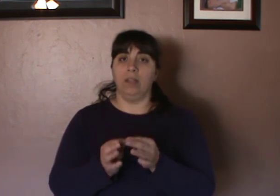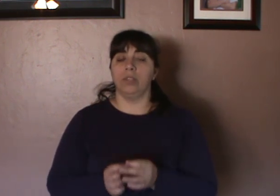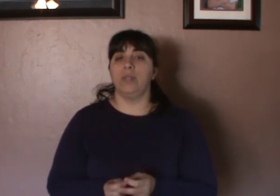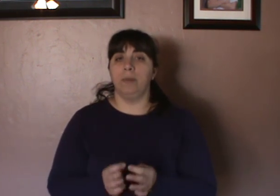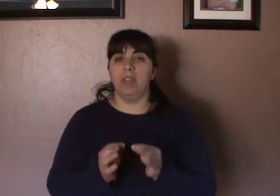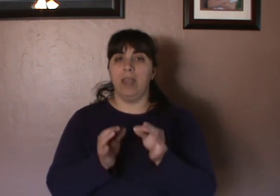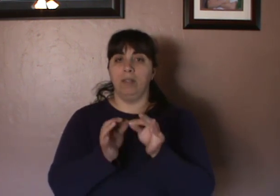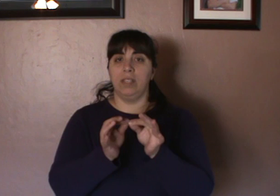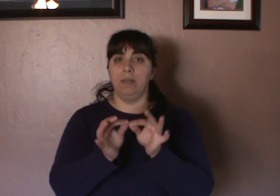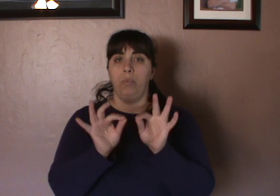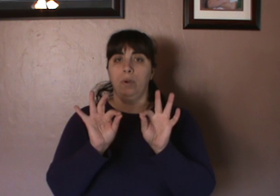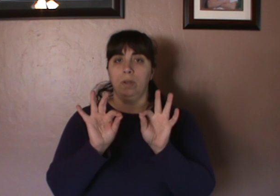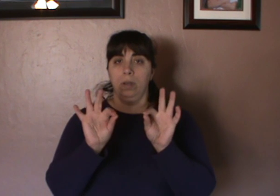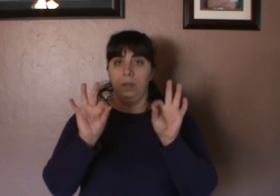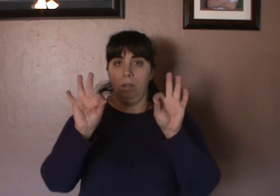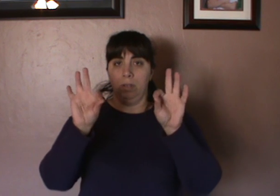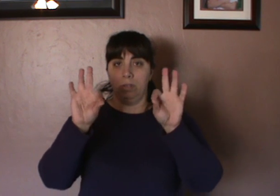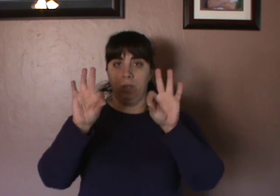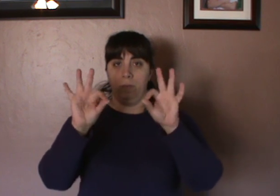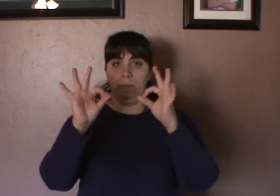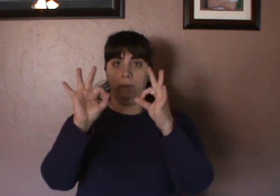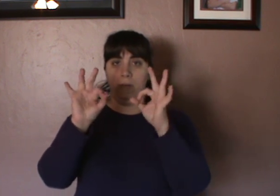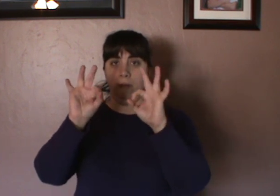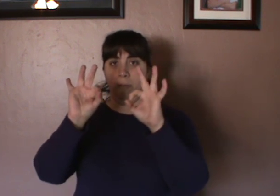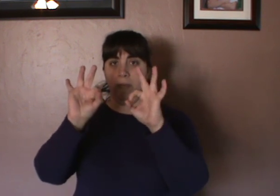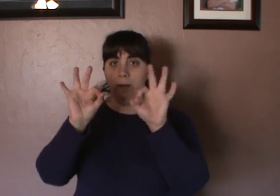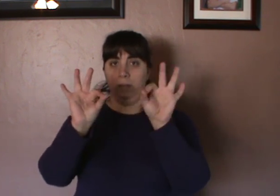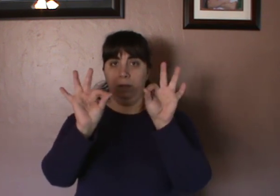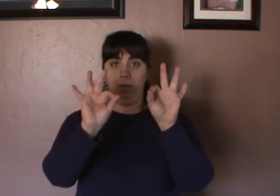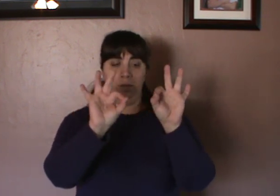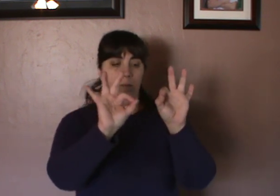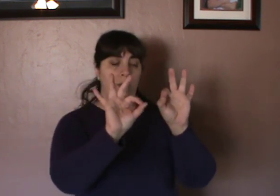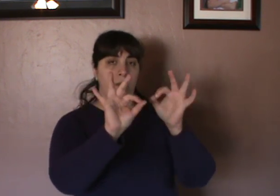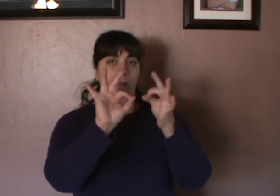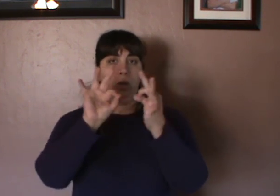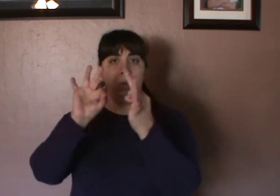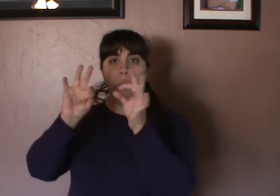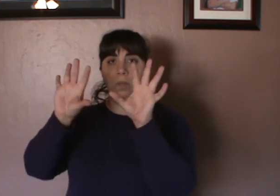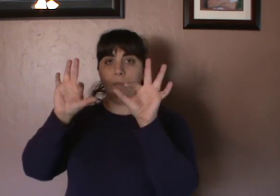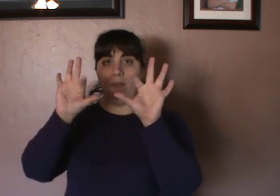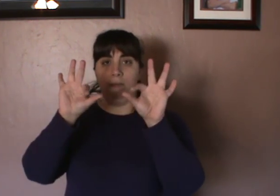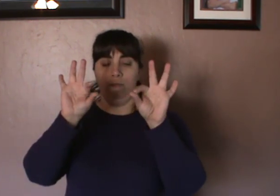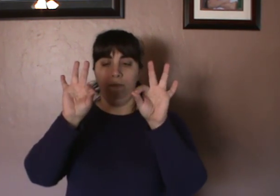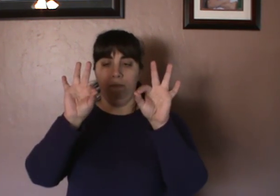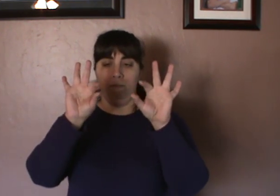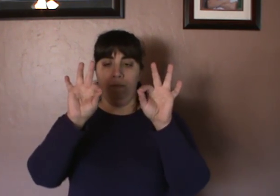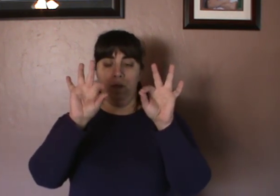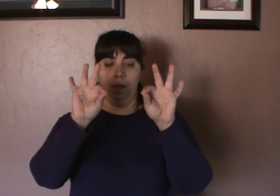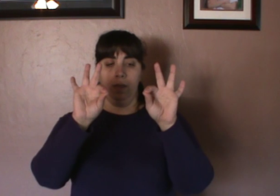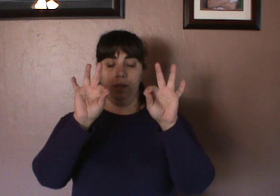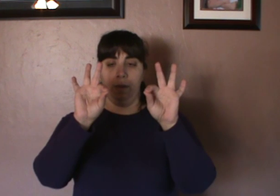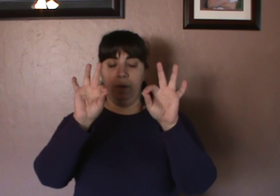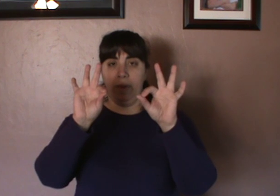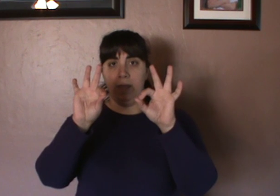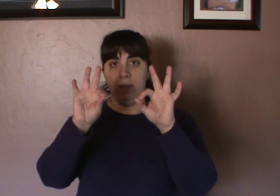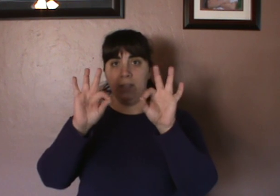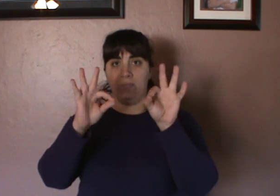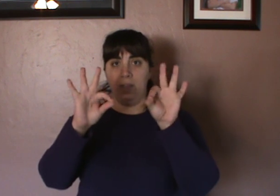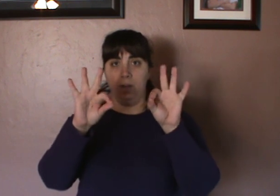So when something counts, it's important. So I make it a little O with my thumb and my index finger, the